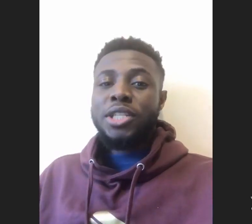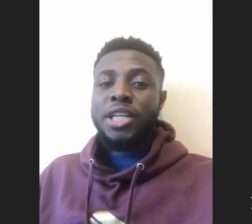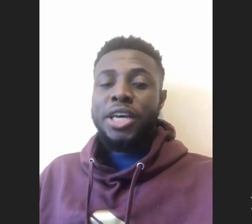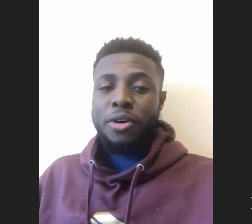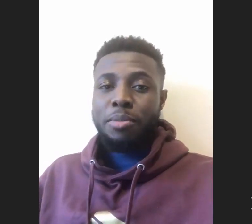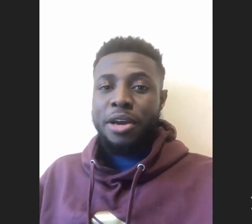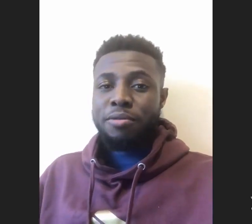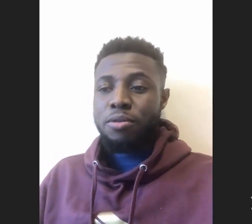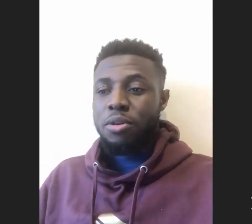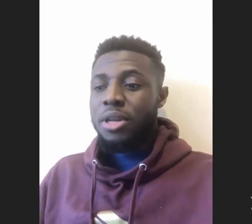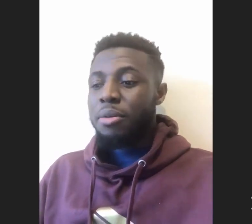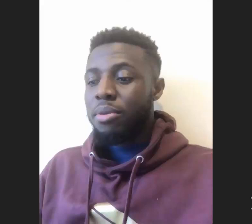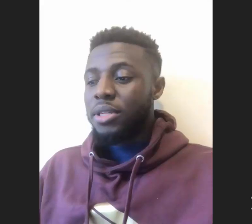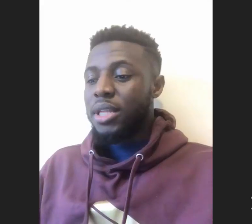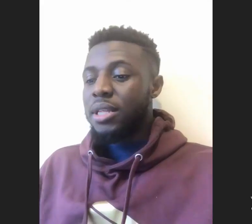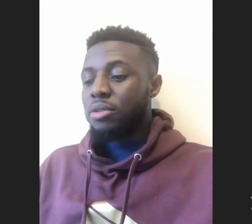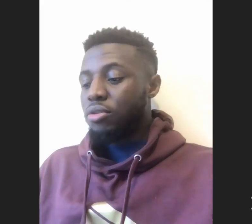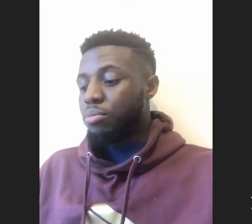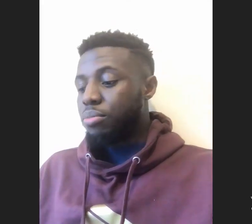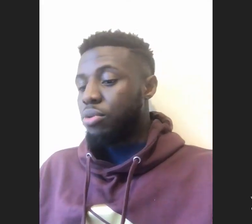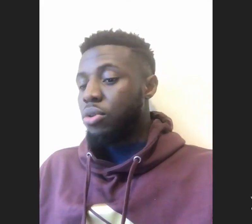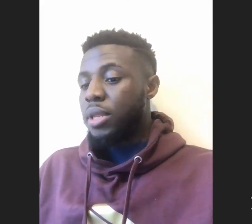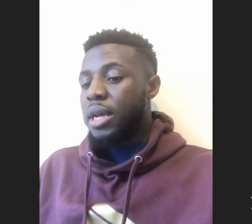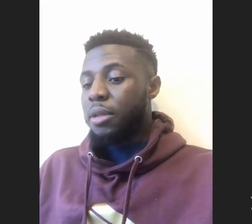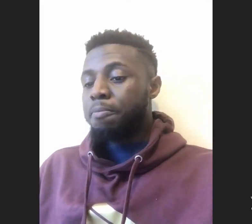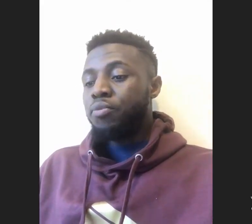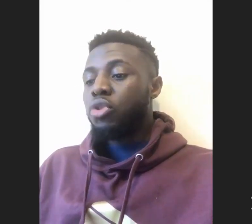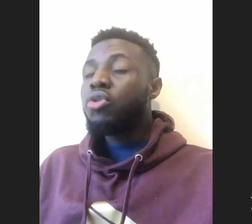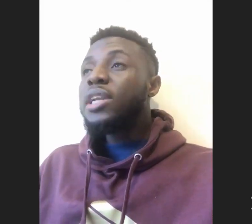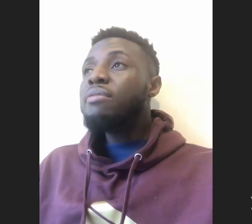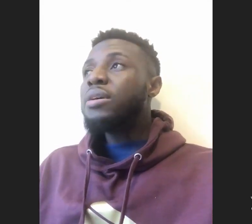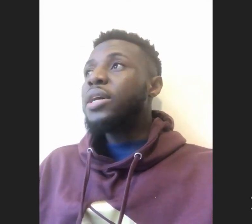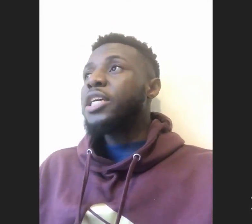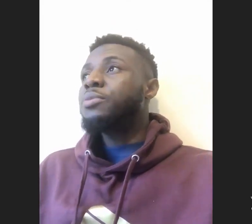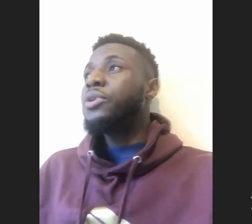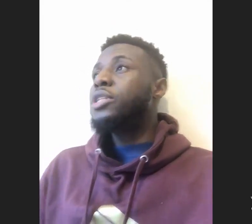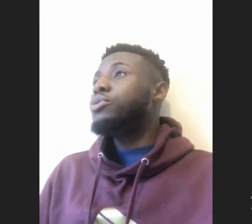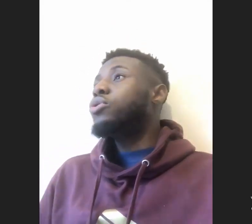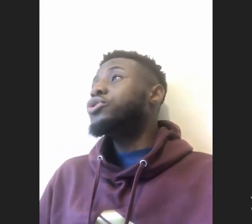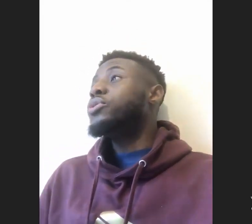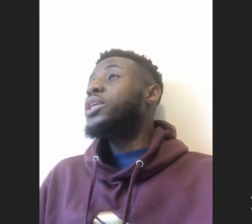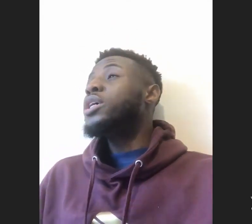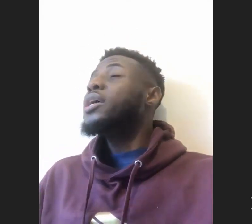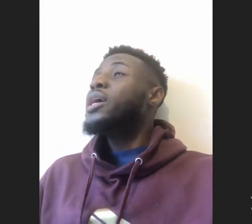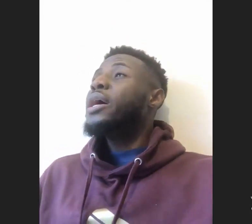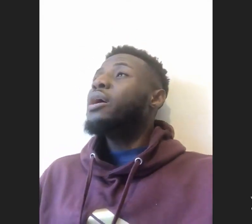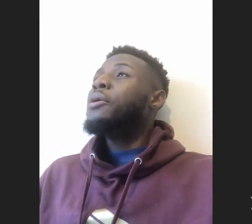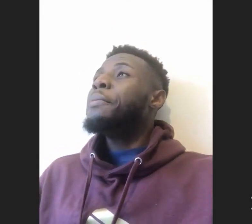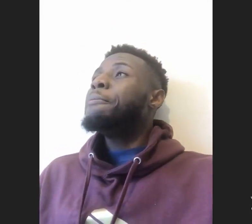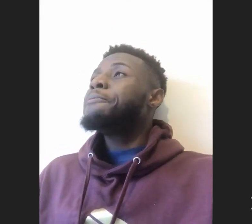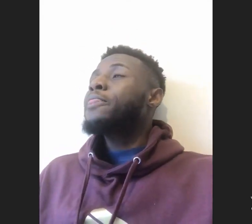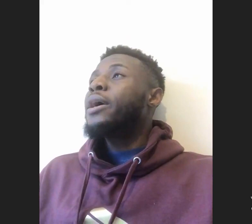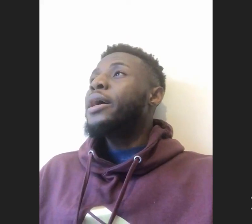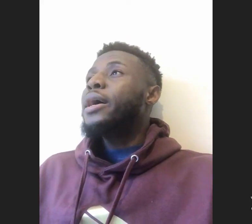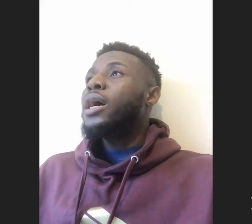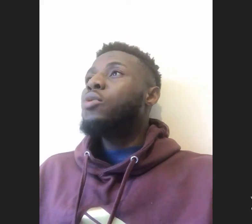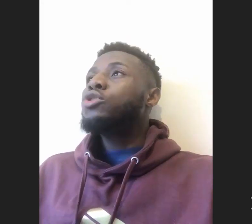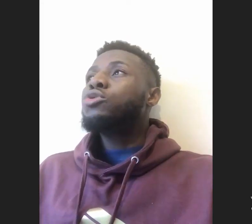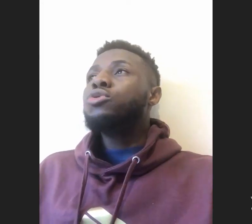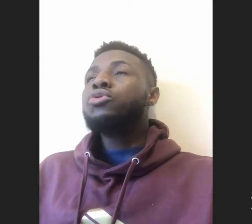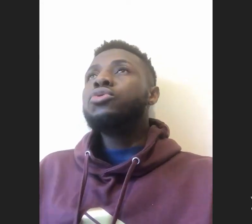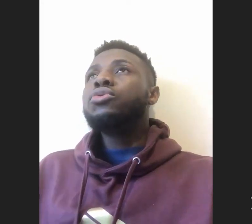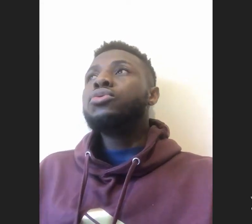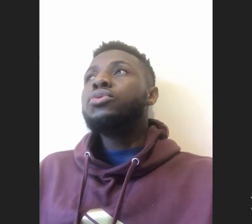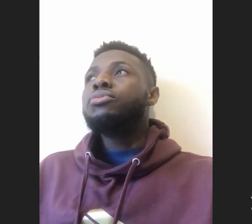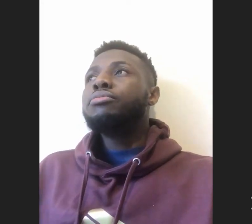to the course that you're applying for. Please take note that don't leave out an experience because you think, I want